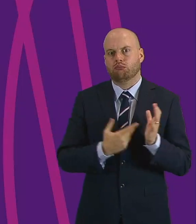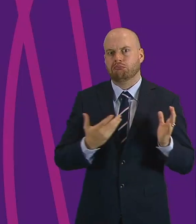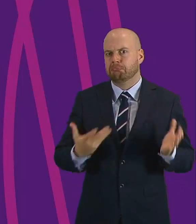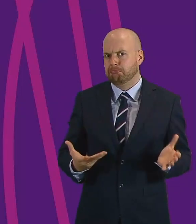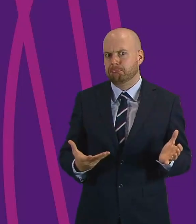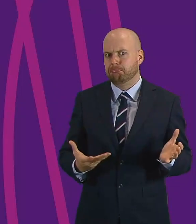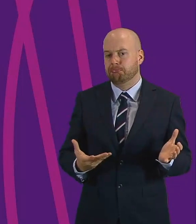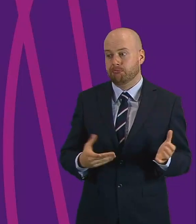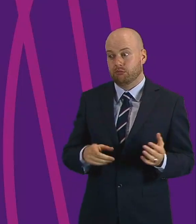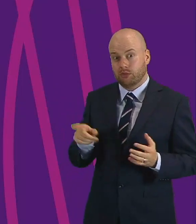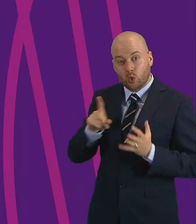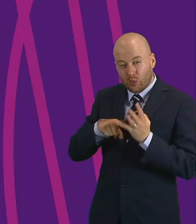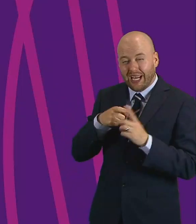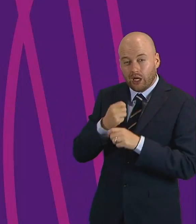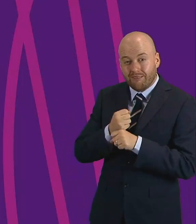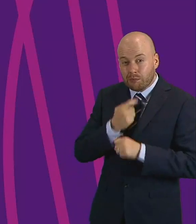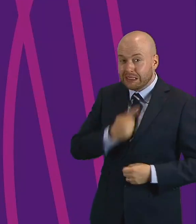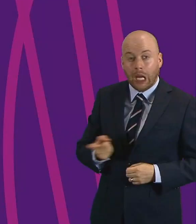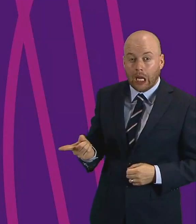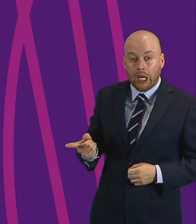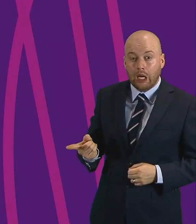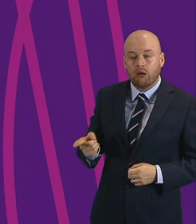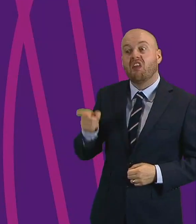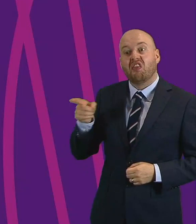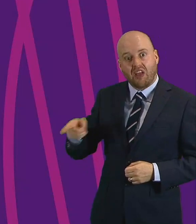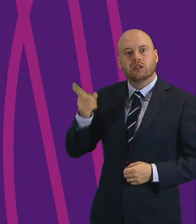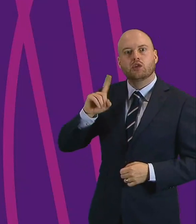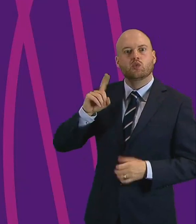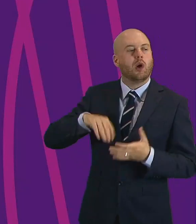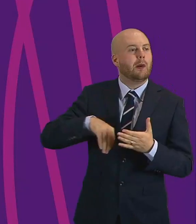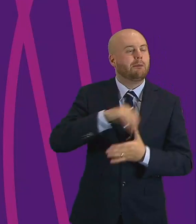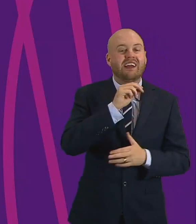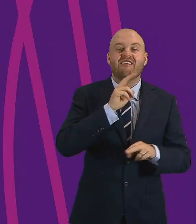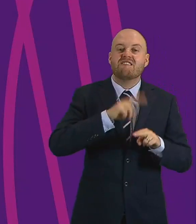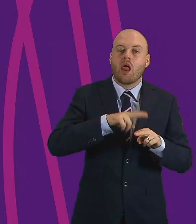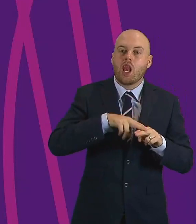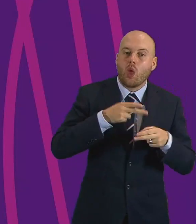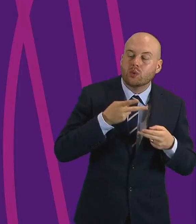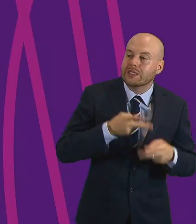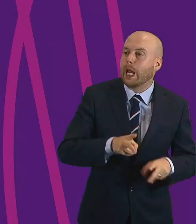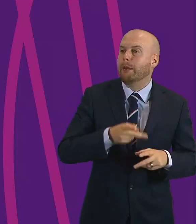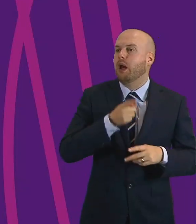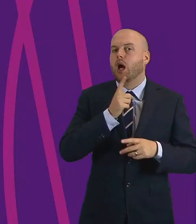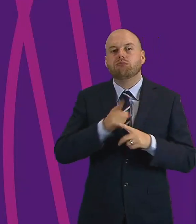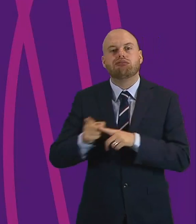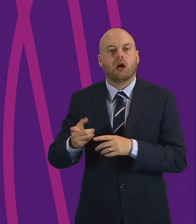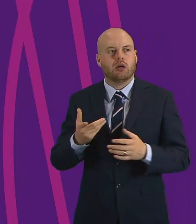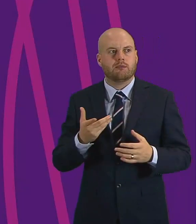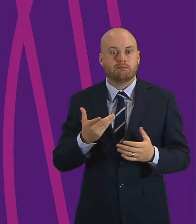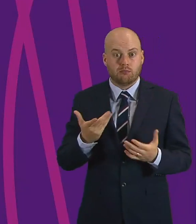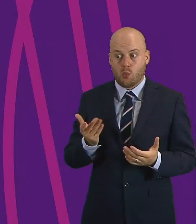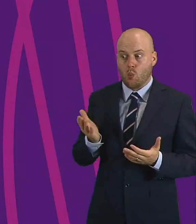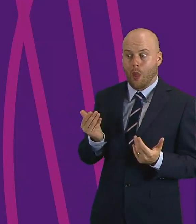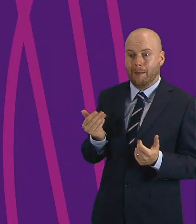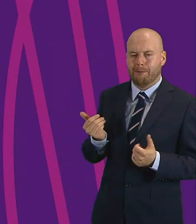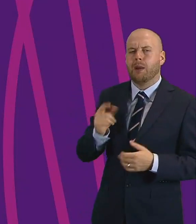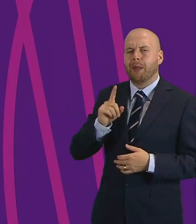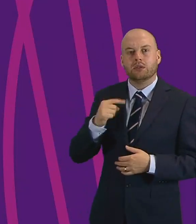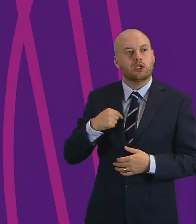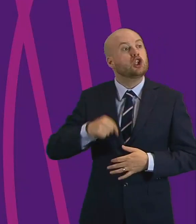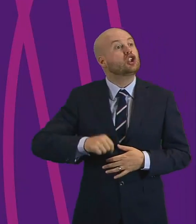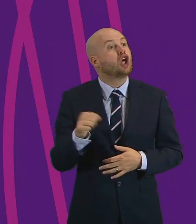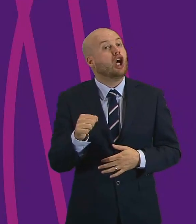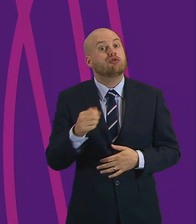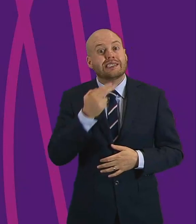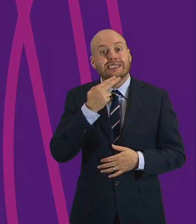That's what has bankrolled the furlough scheme and the self-employed scheme. They are welcome, but we cannot dress this up as though the UK Government